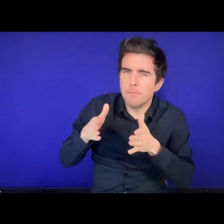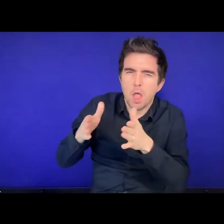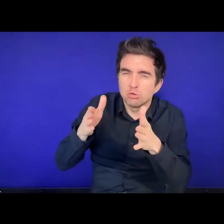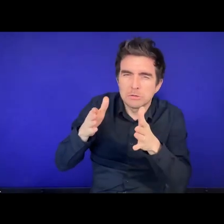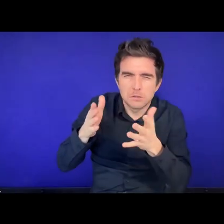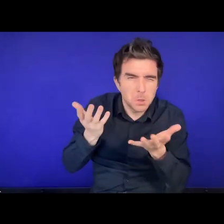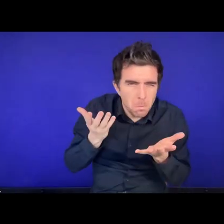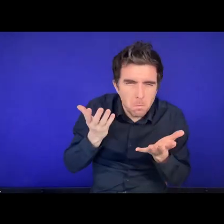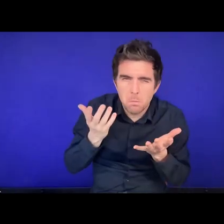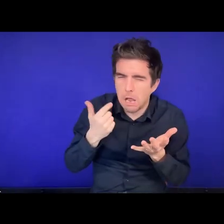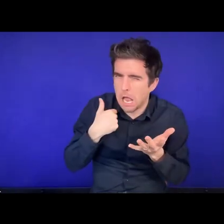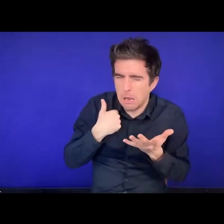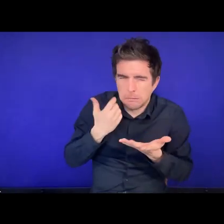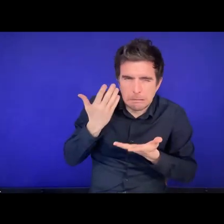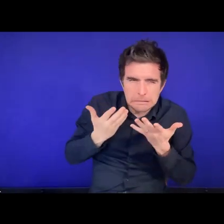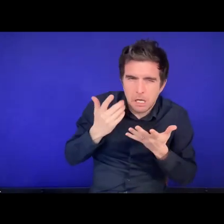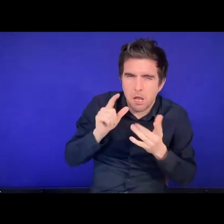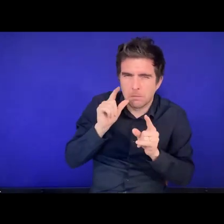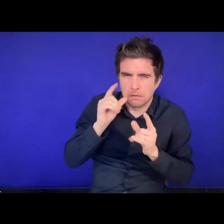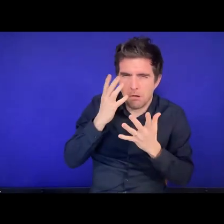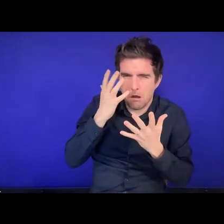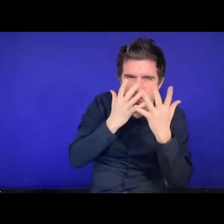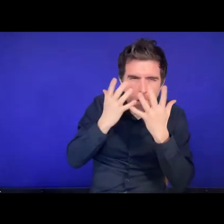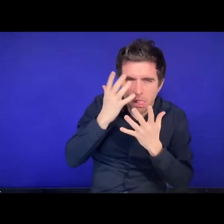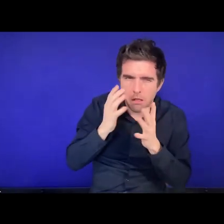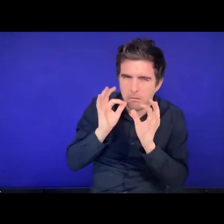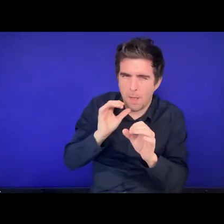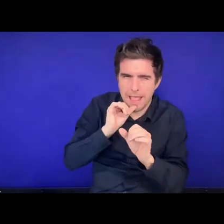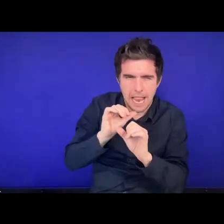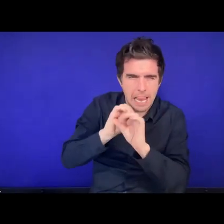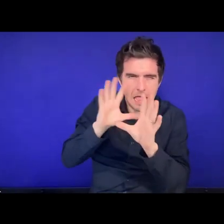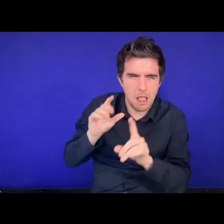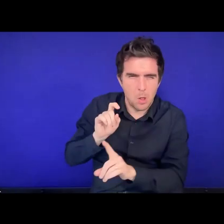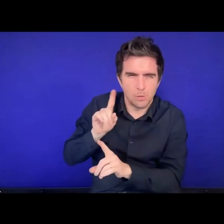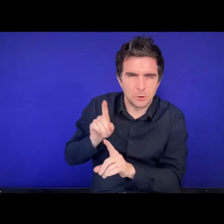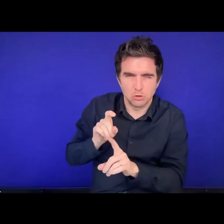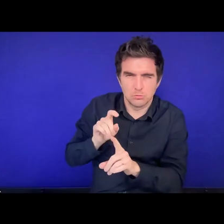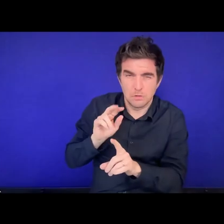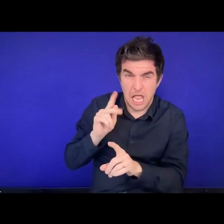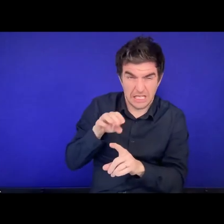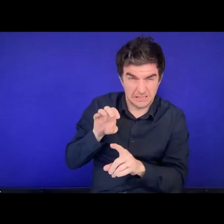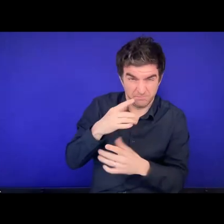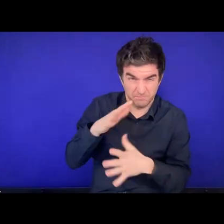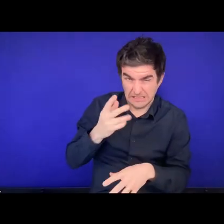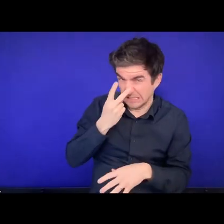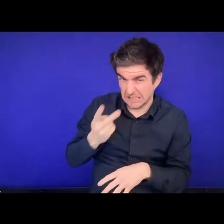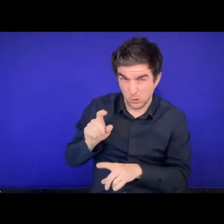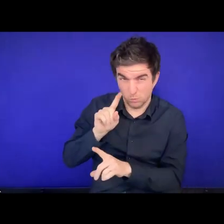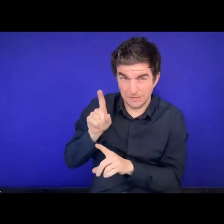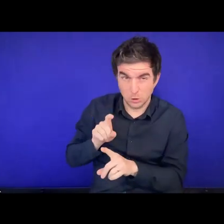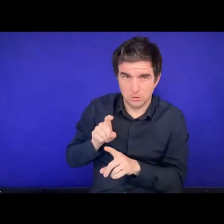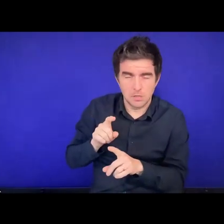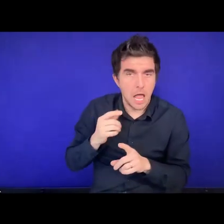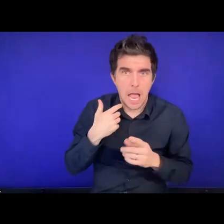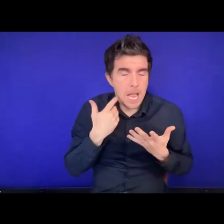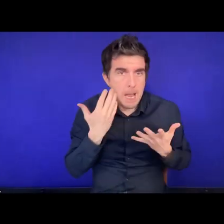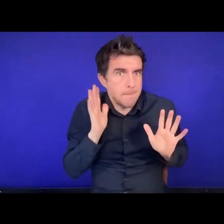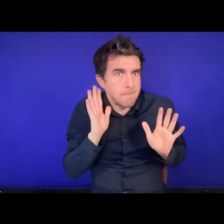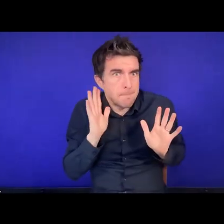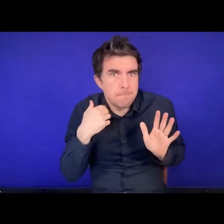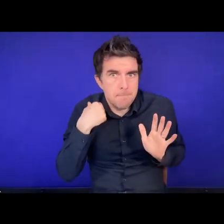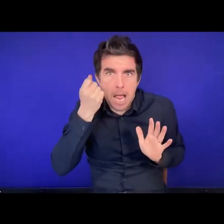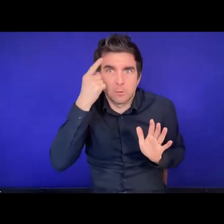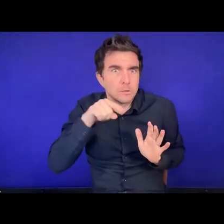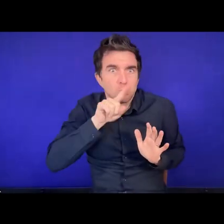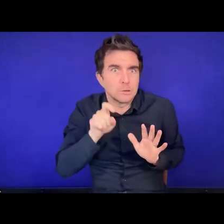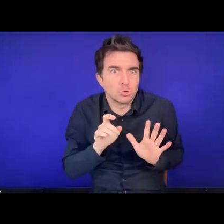it. I don't know that I understand the question. If the person who wrote it wouldn't mind explaining a little bit more,